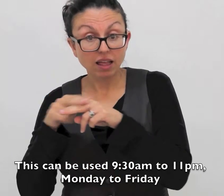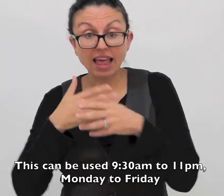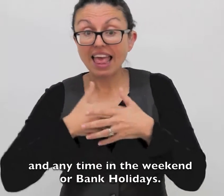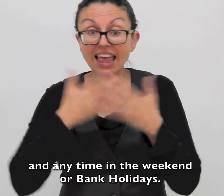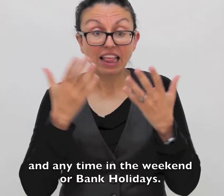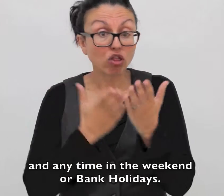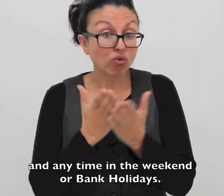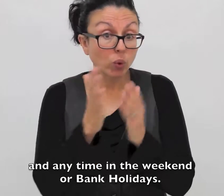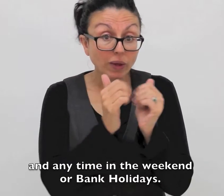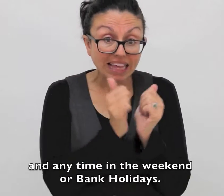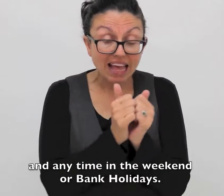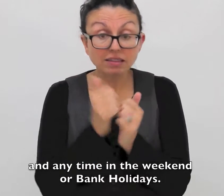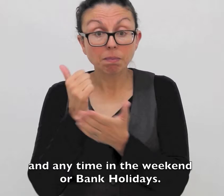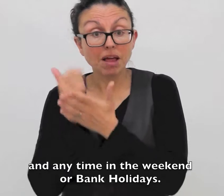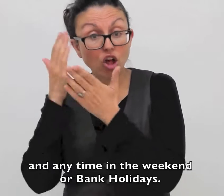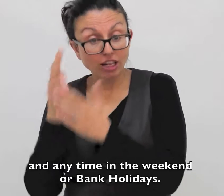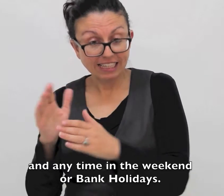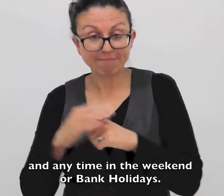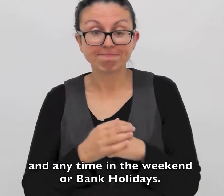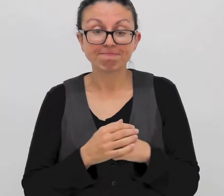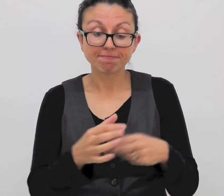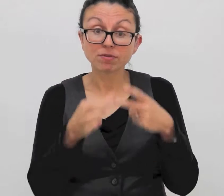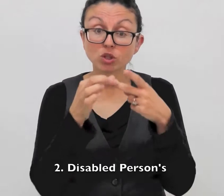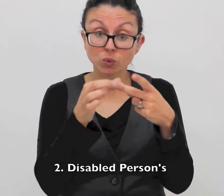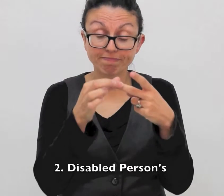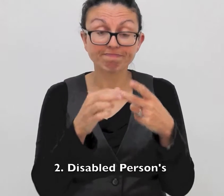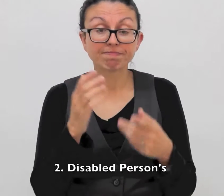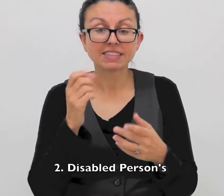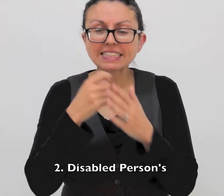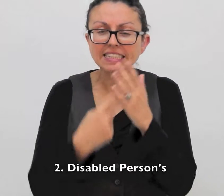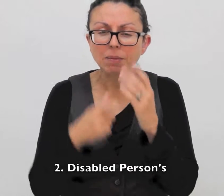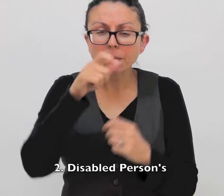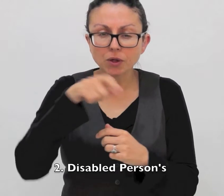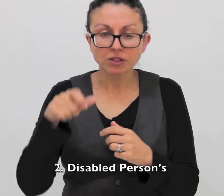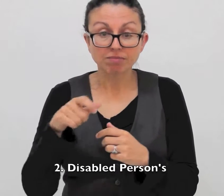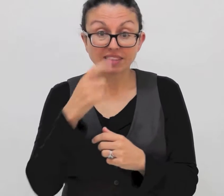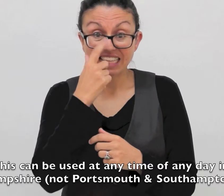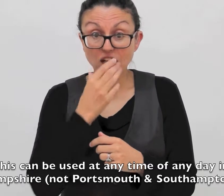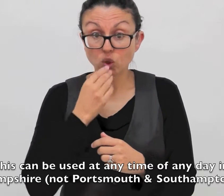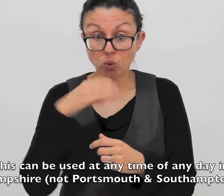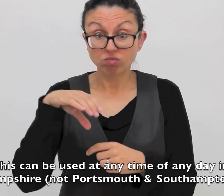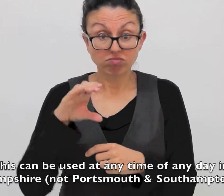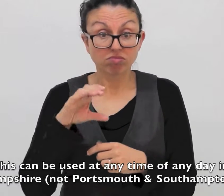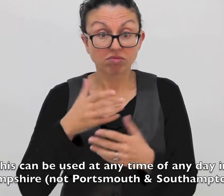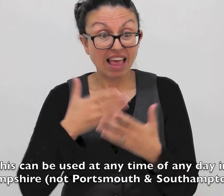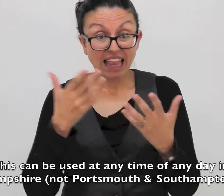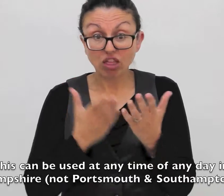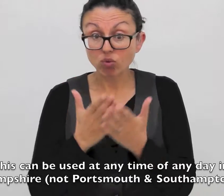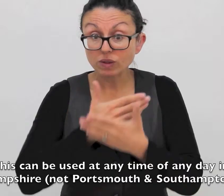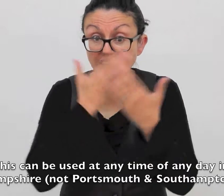Friday, and any time in the weekend or bank holidays. Second is disabled persons. This can be used